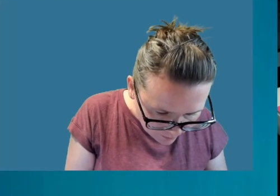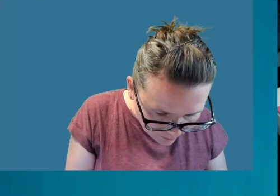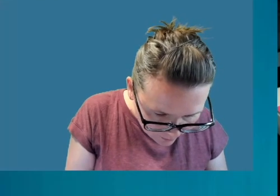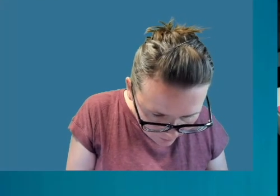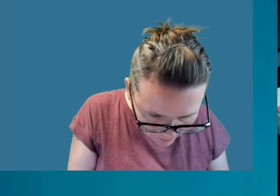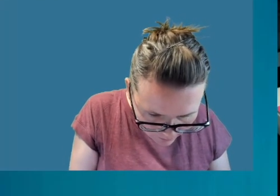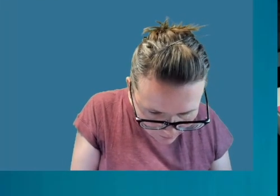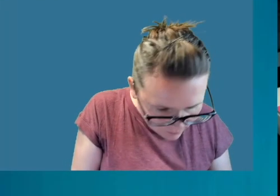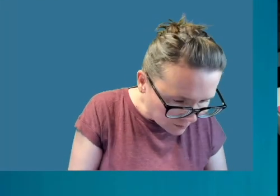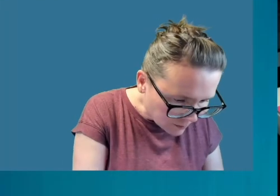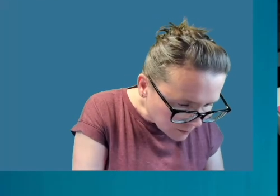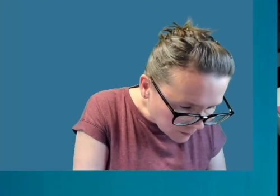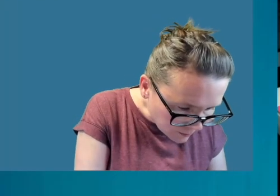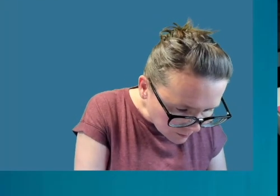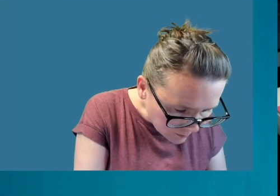them.